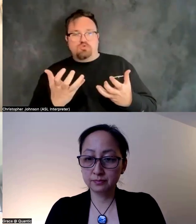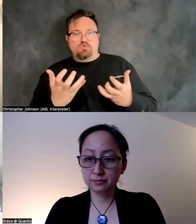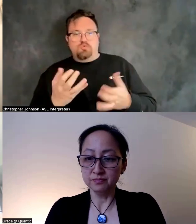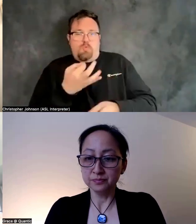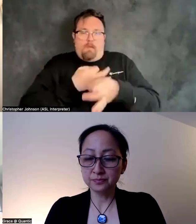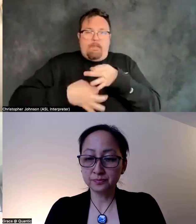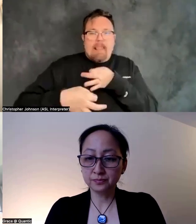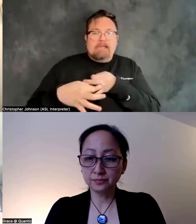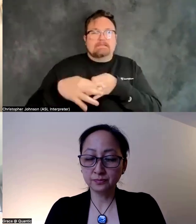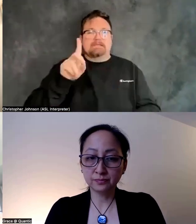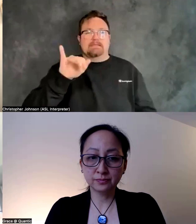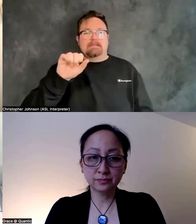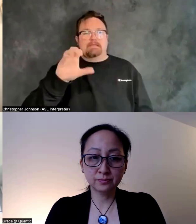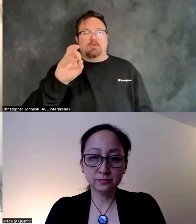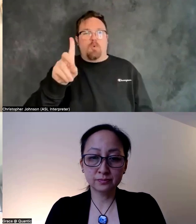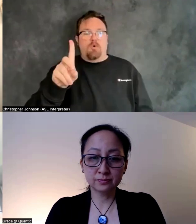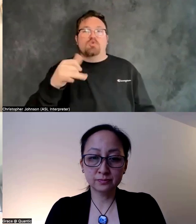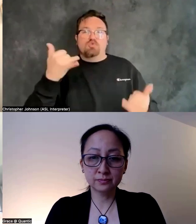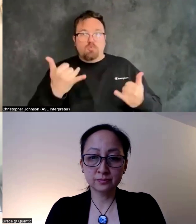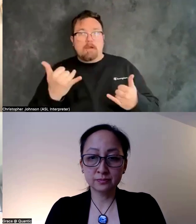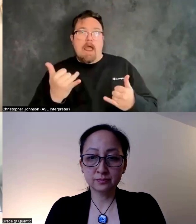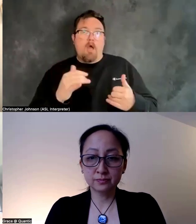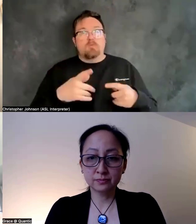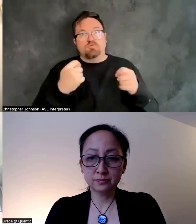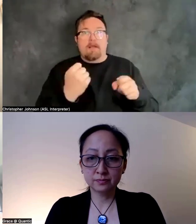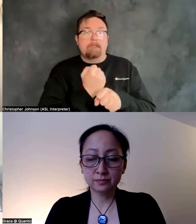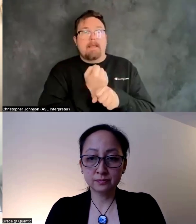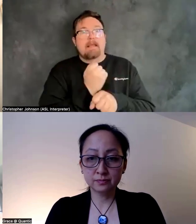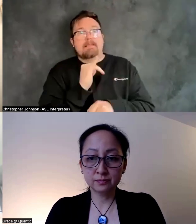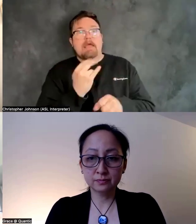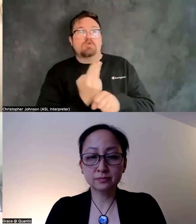Discord. So we're building that functionality right now. It'll probably be done in maybe